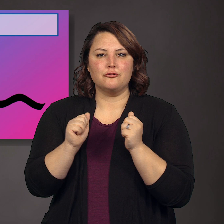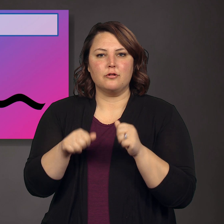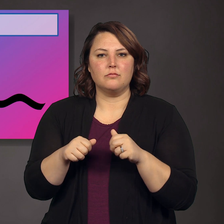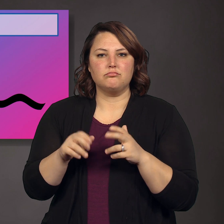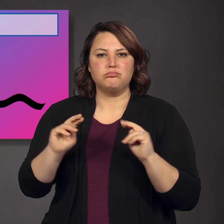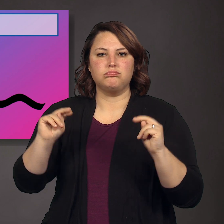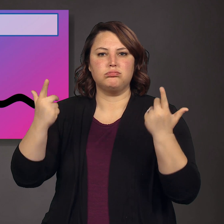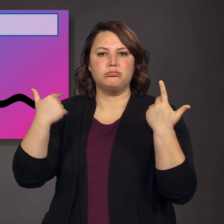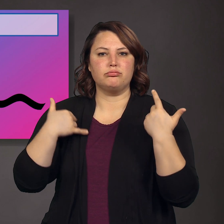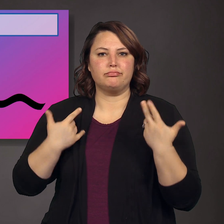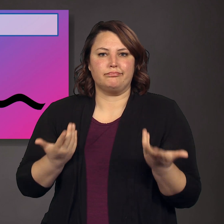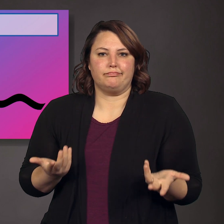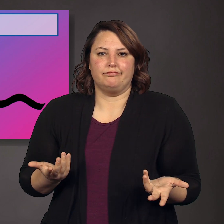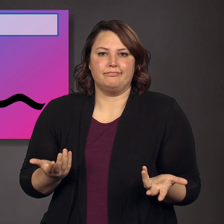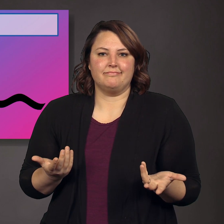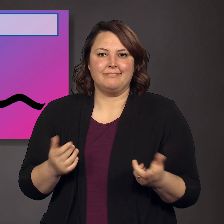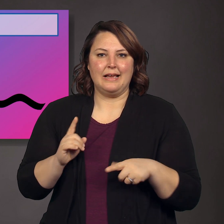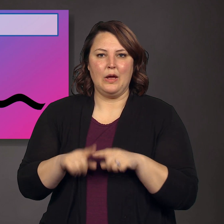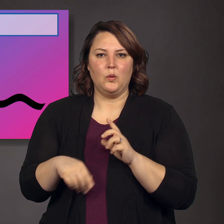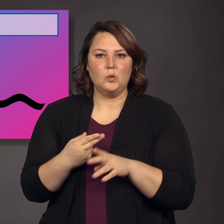And if it starts losing